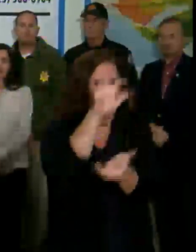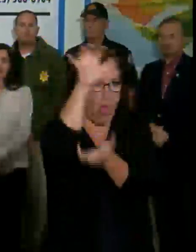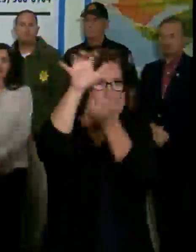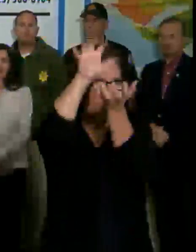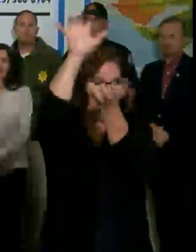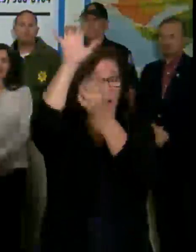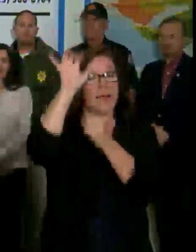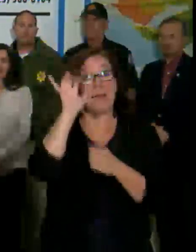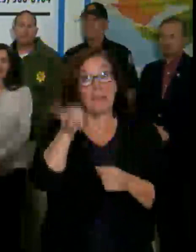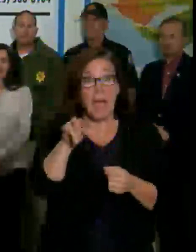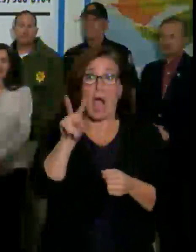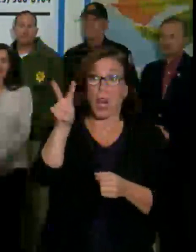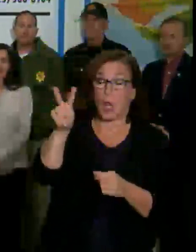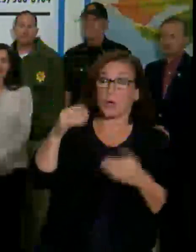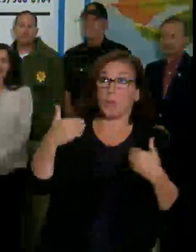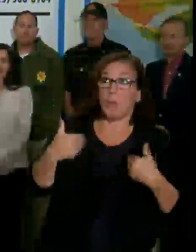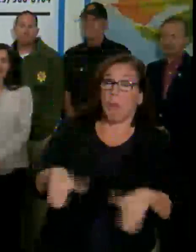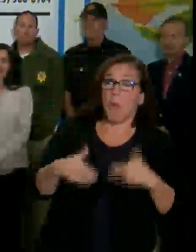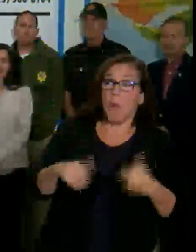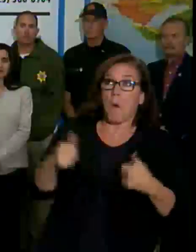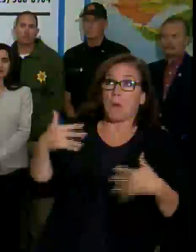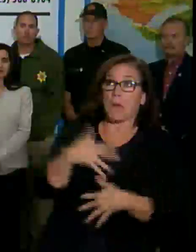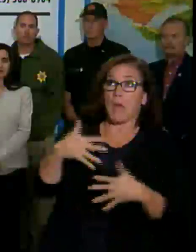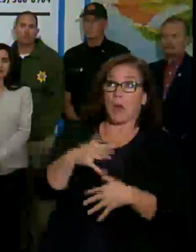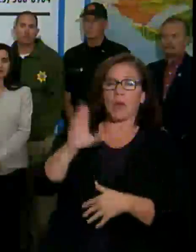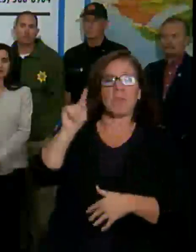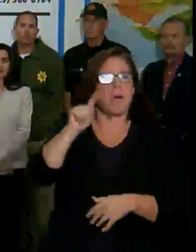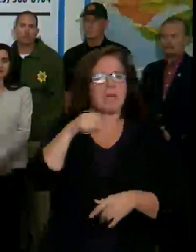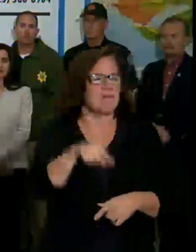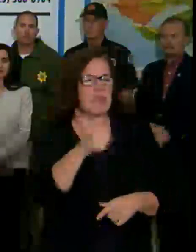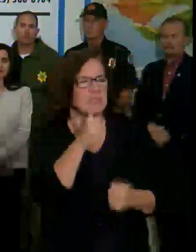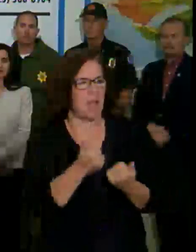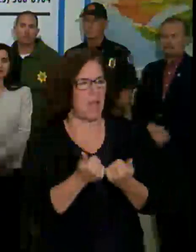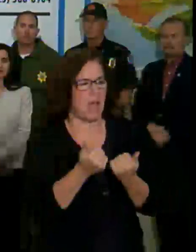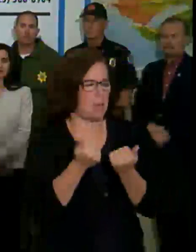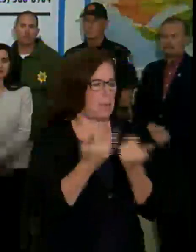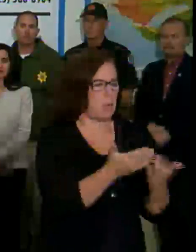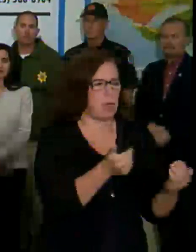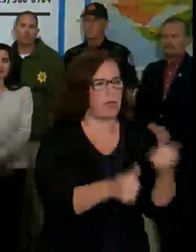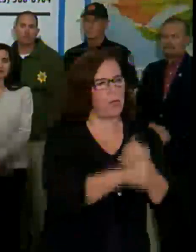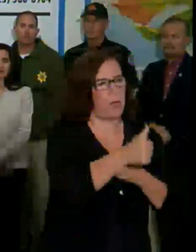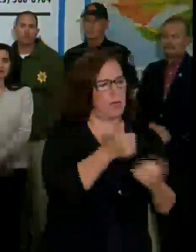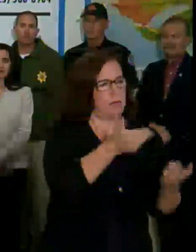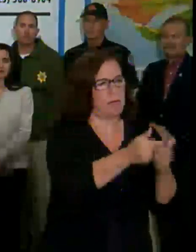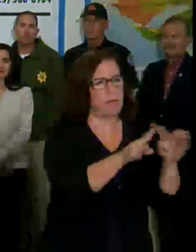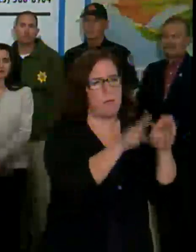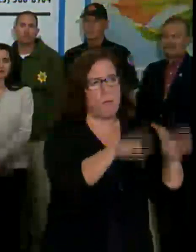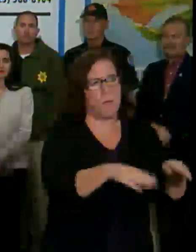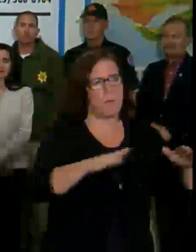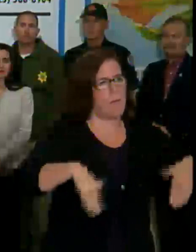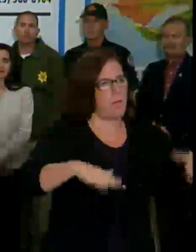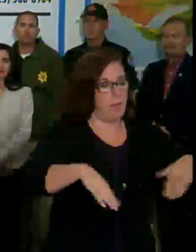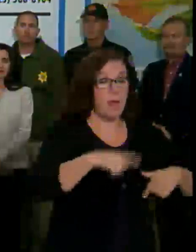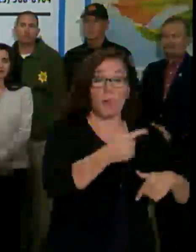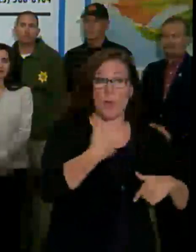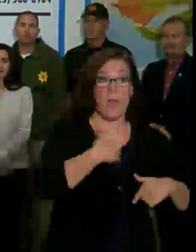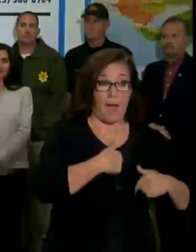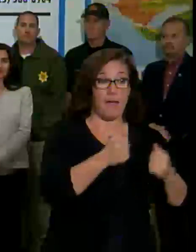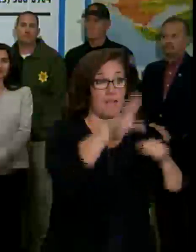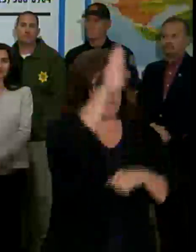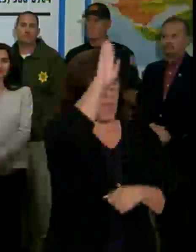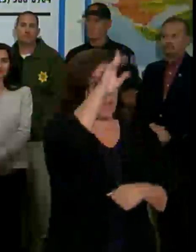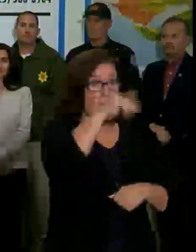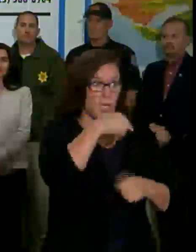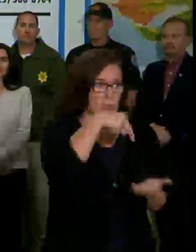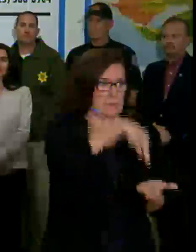However, it's not threatening any homes at this time. We have firefighters in place at all of the homes. It's actually bringing